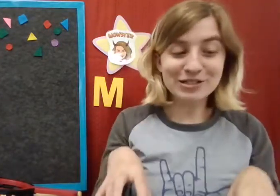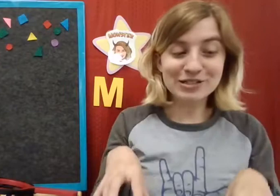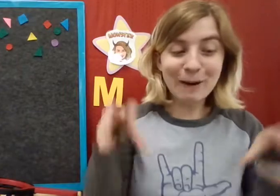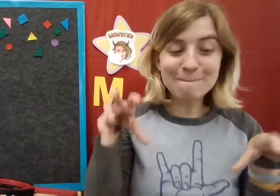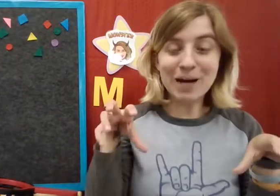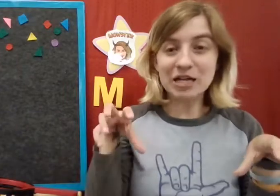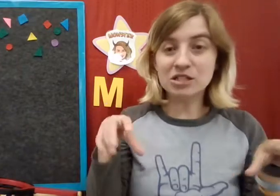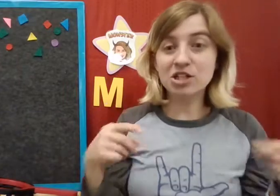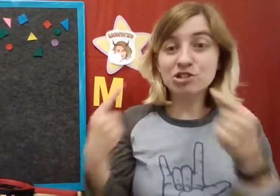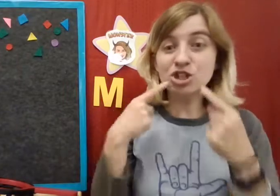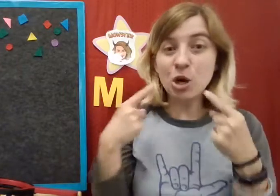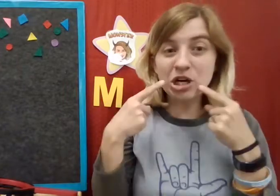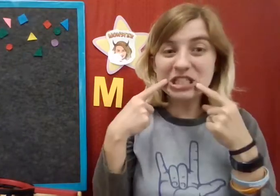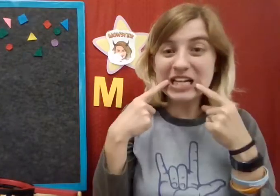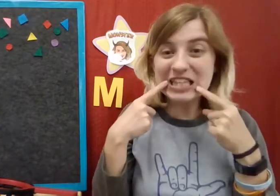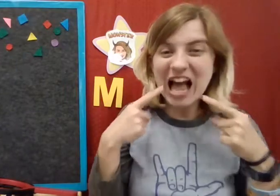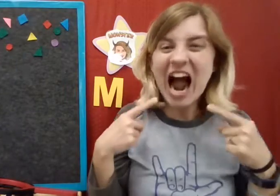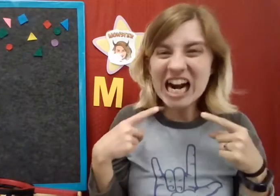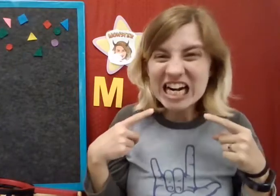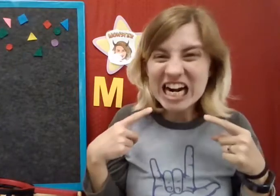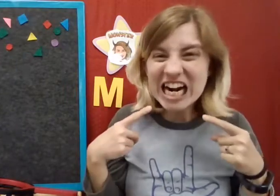Monster, monster, show your teeth.